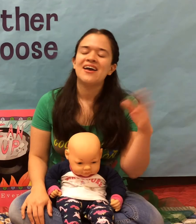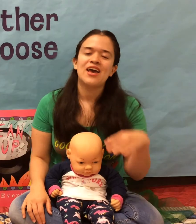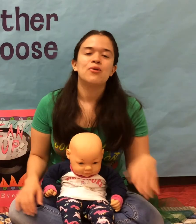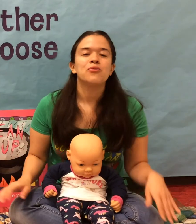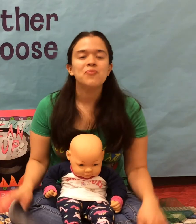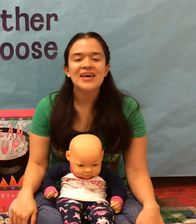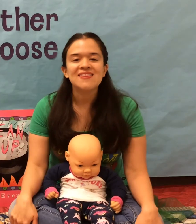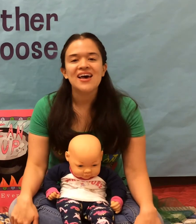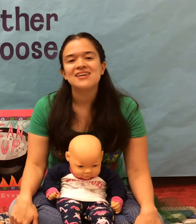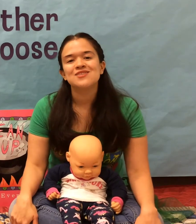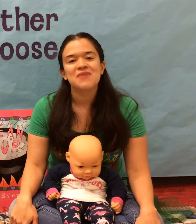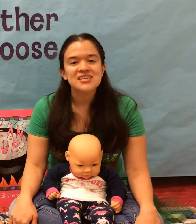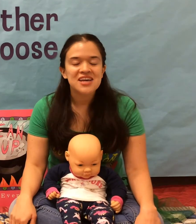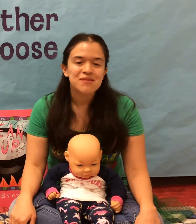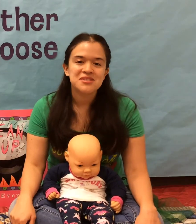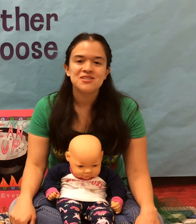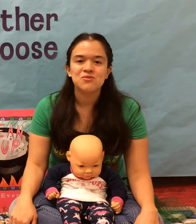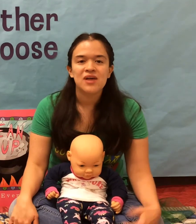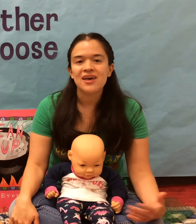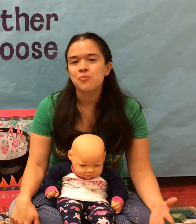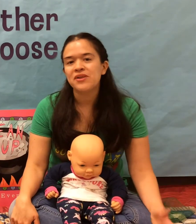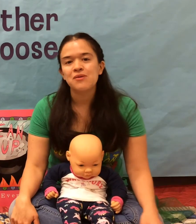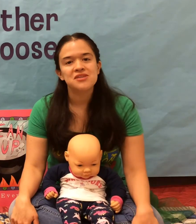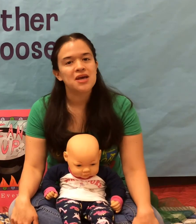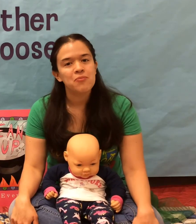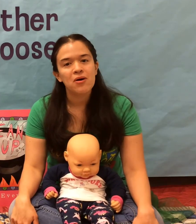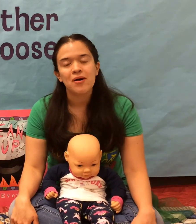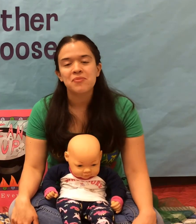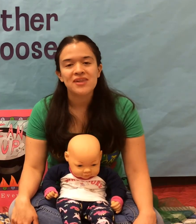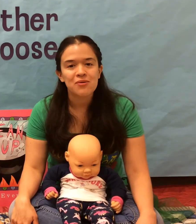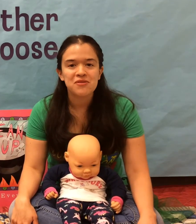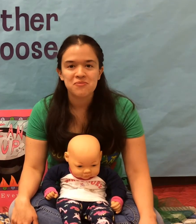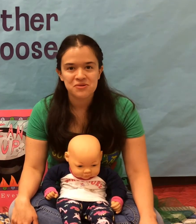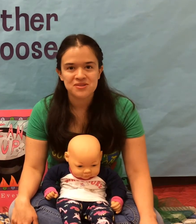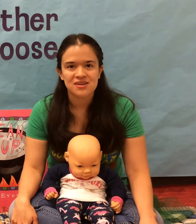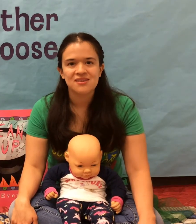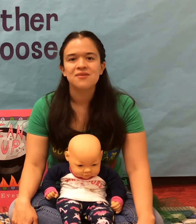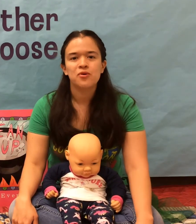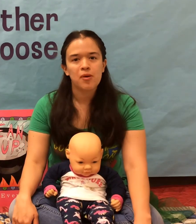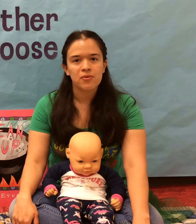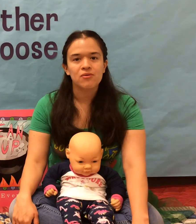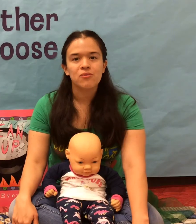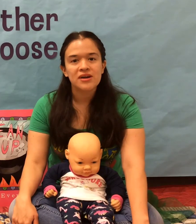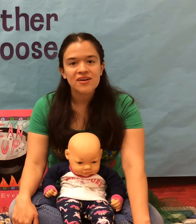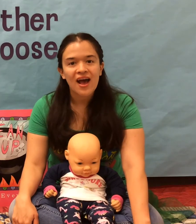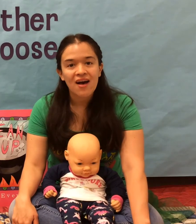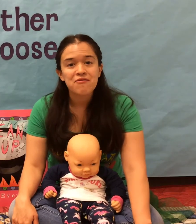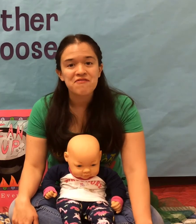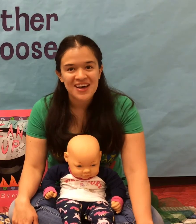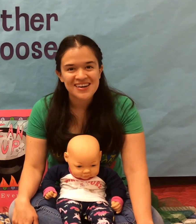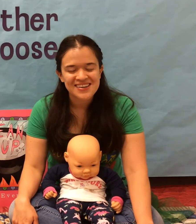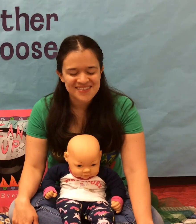Again, repeat that as many times as you like. Play with the tempo and play with the music. Remember, we're here to have fun.